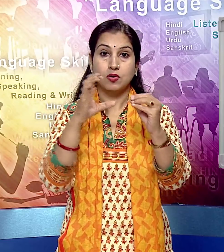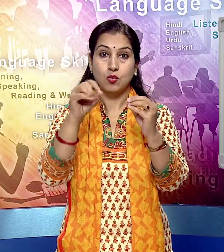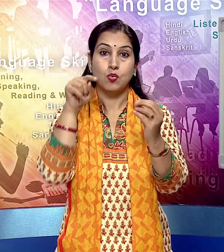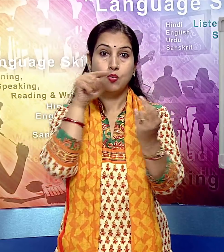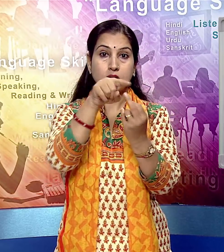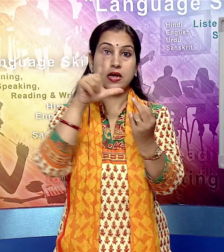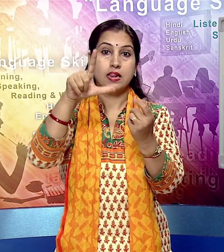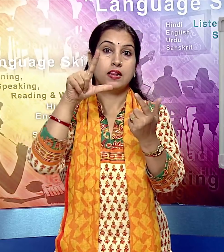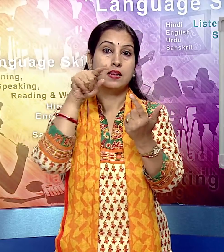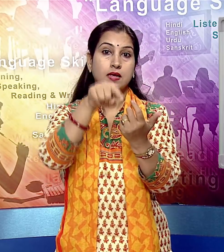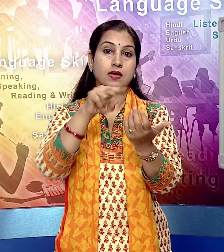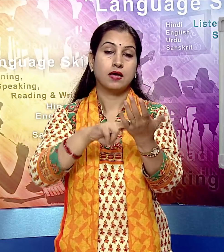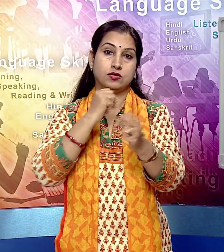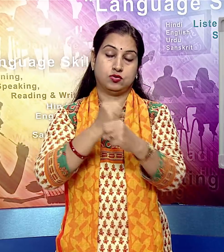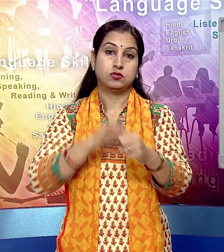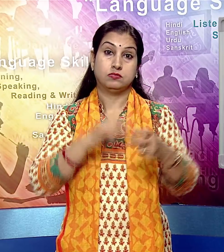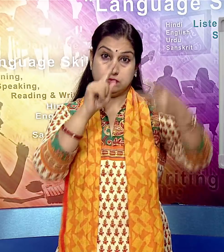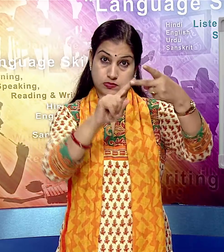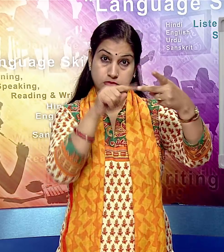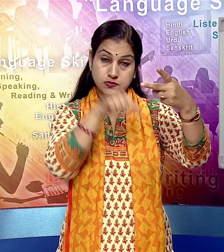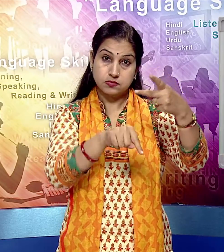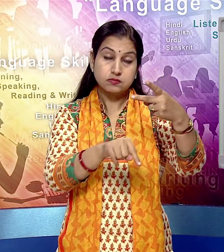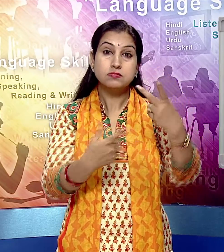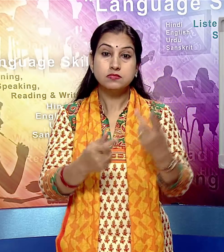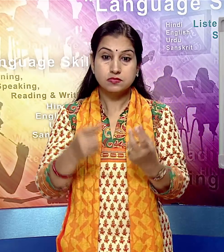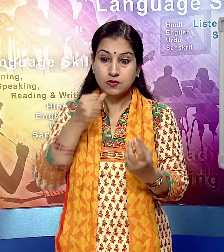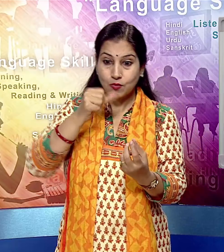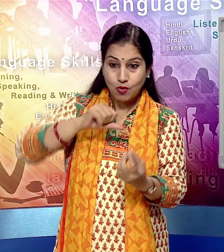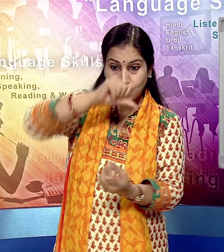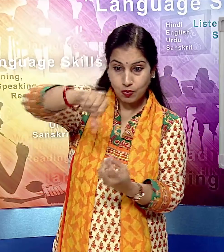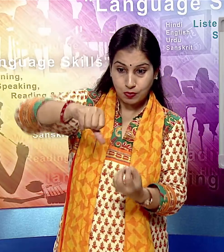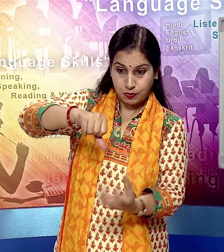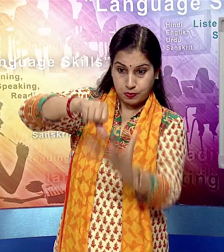The second point is steaming.